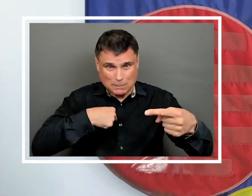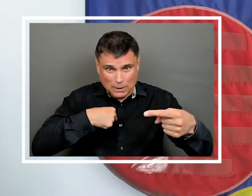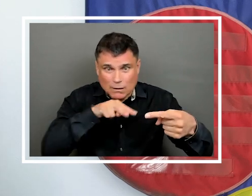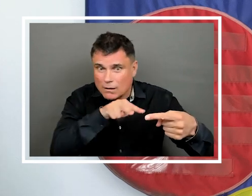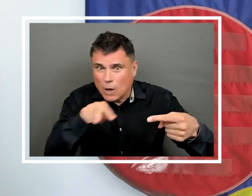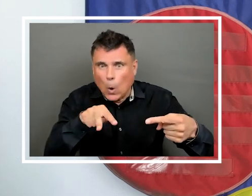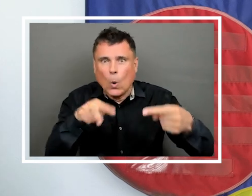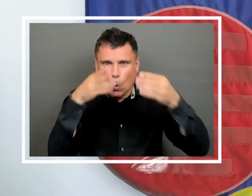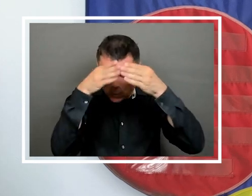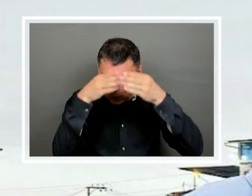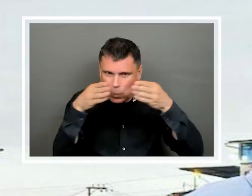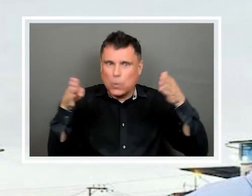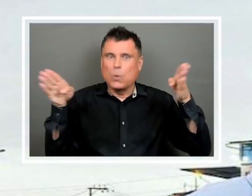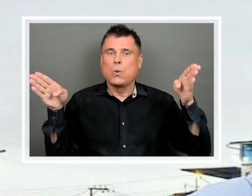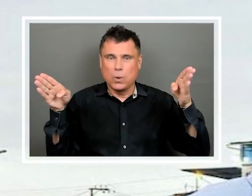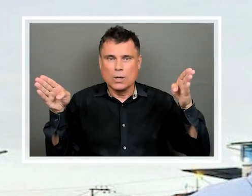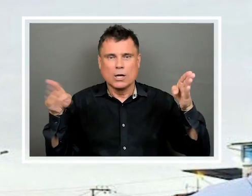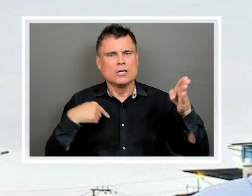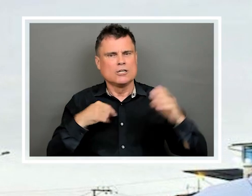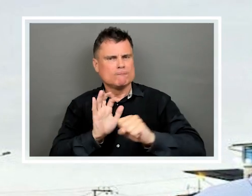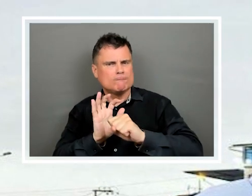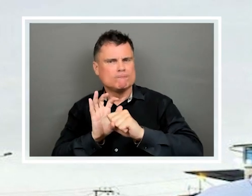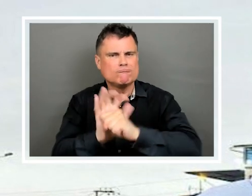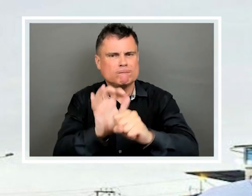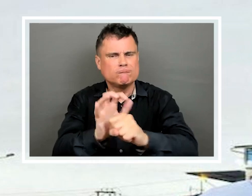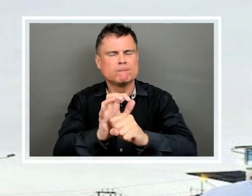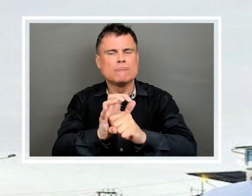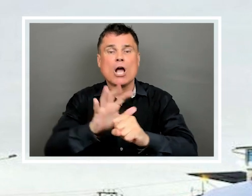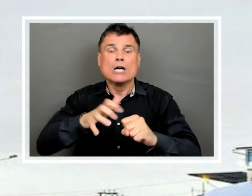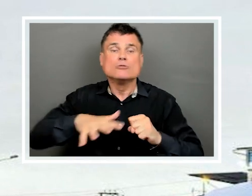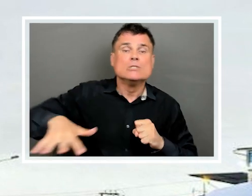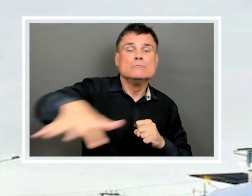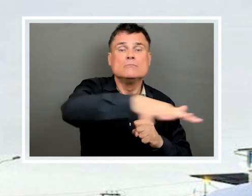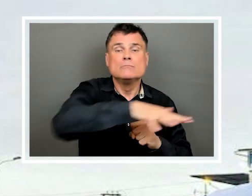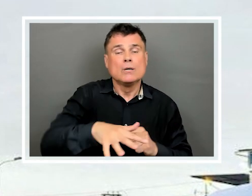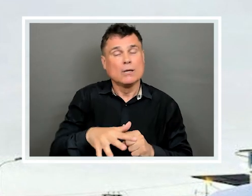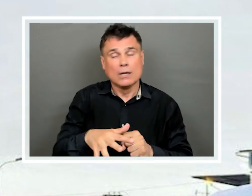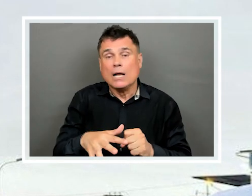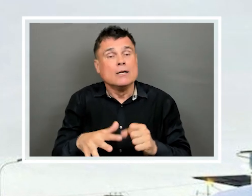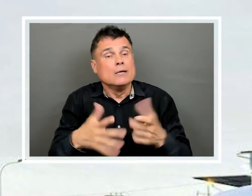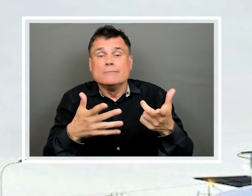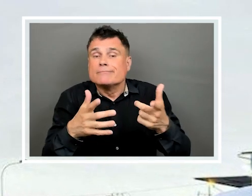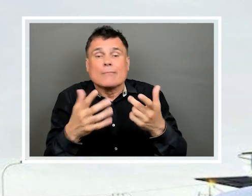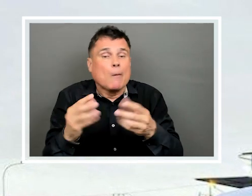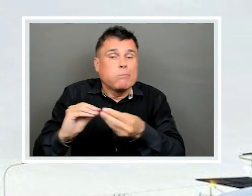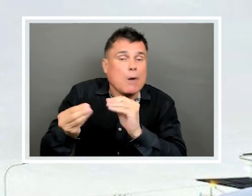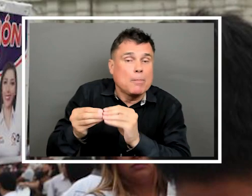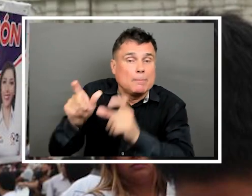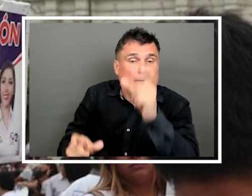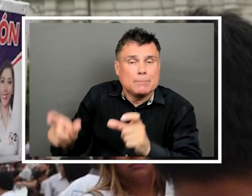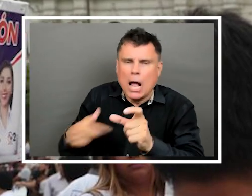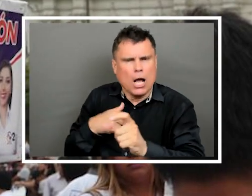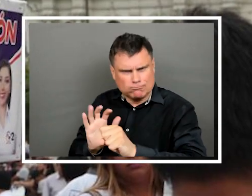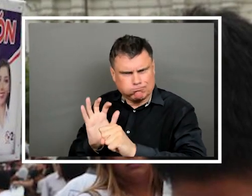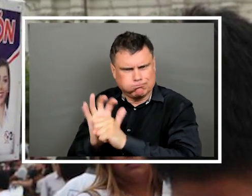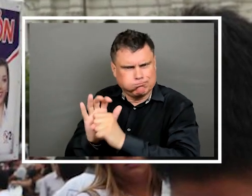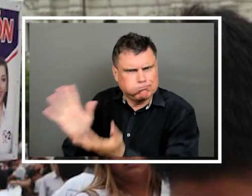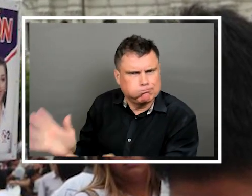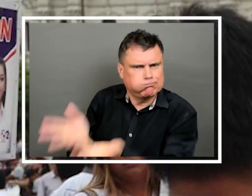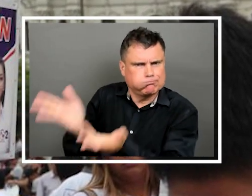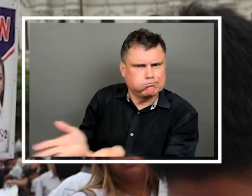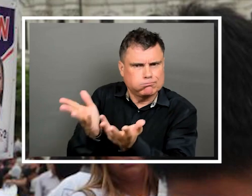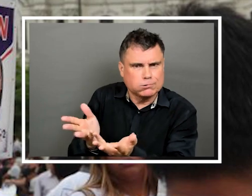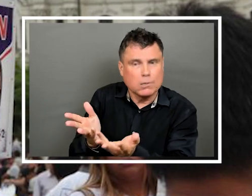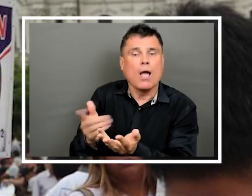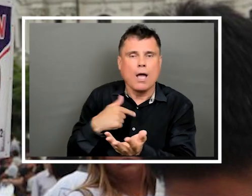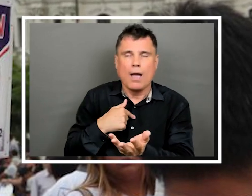Participating in politics has really broadened my horizons. I can advocate on the national level for the issues that affect